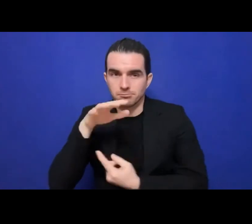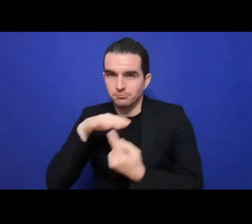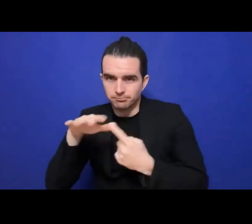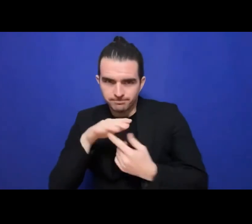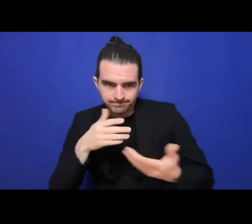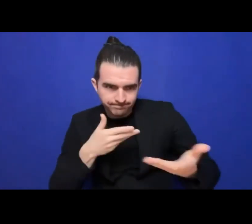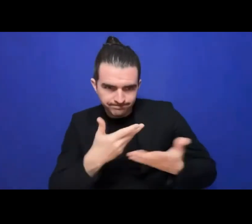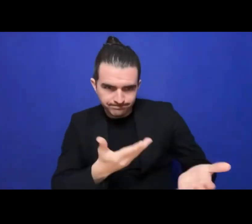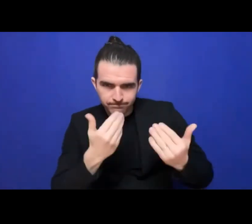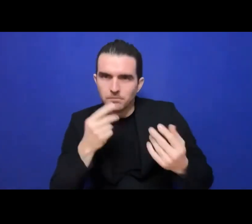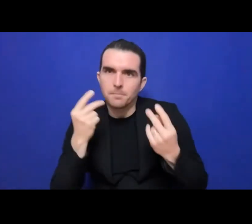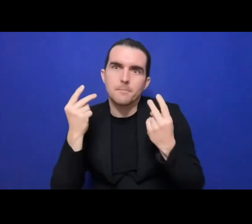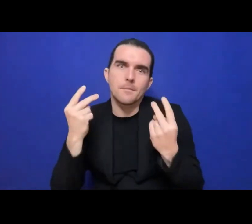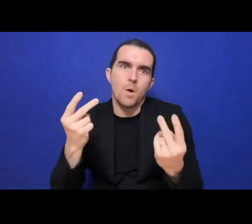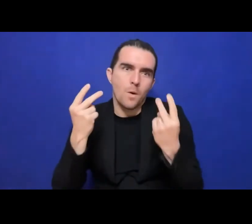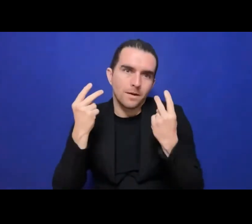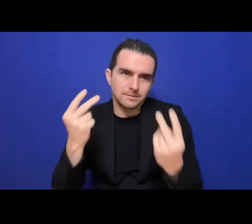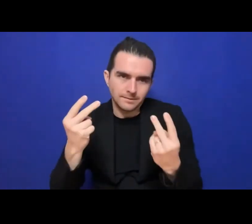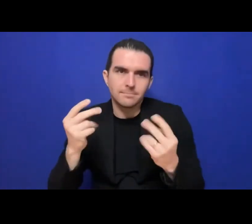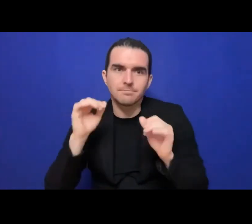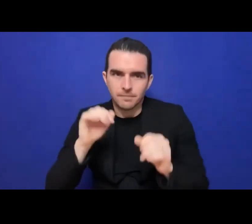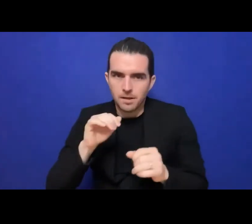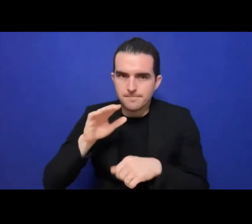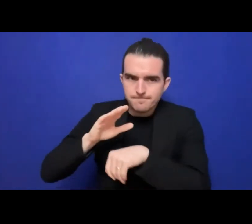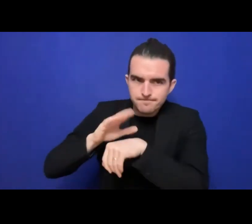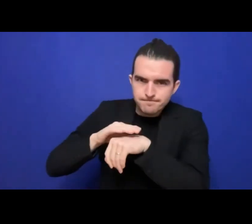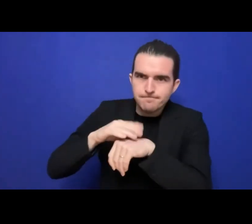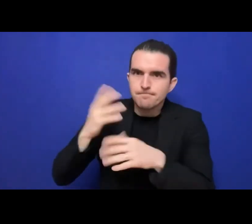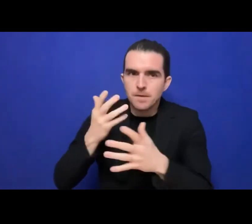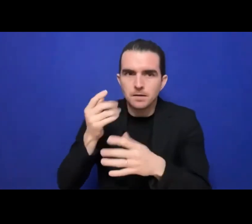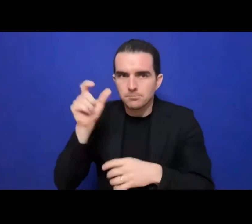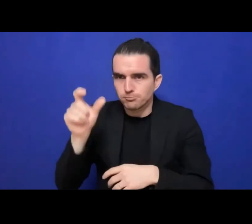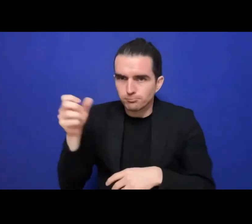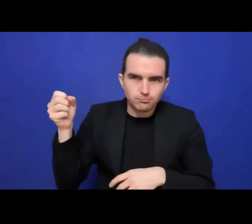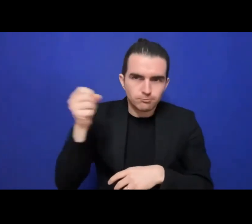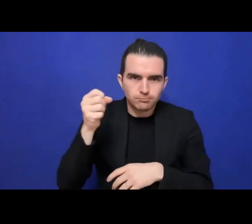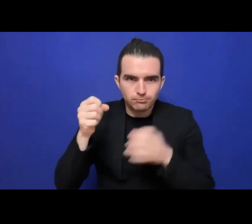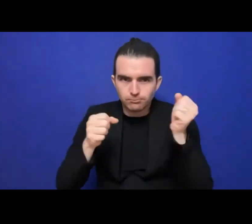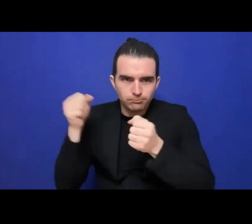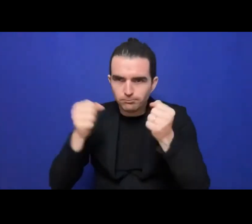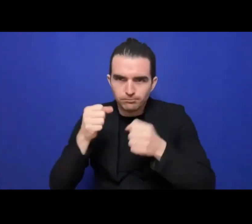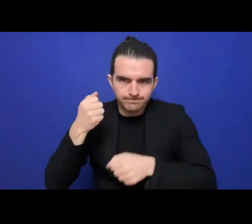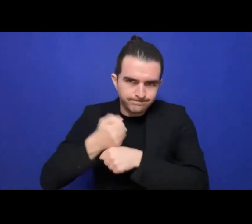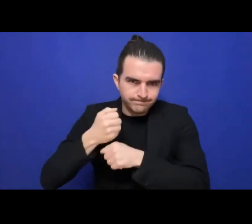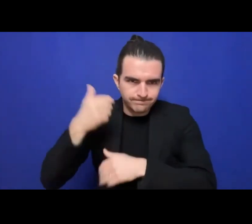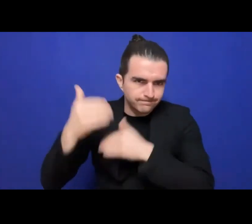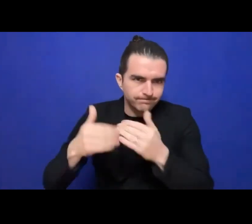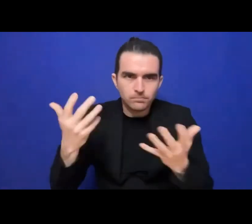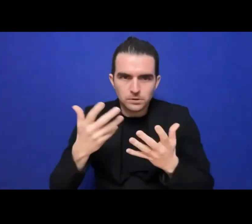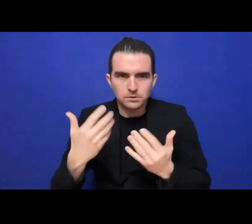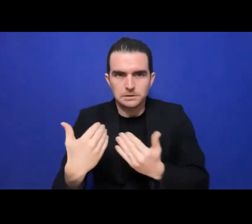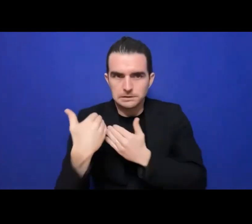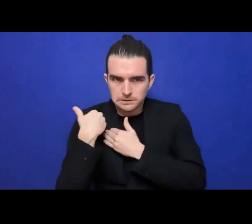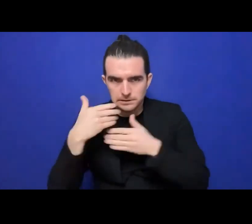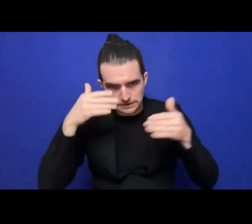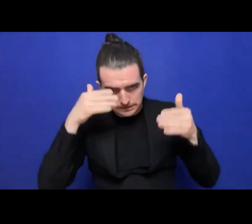the access of women and girls to the available health package. The first one is to work